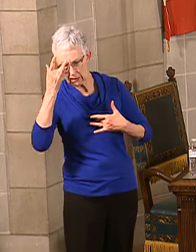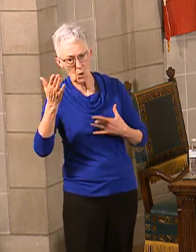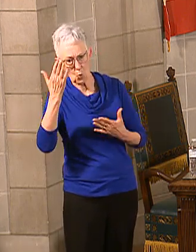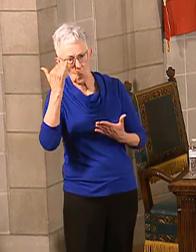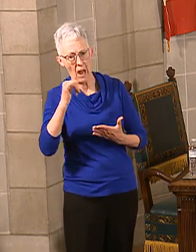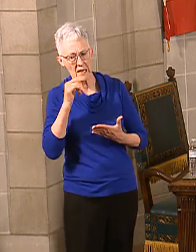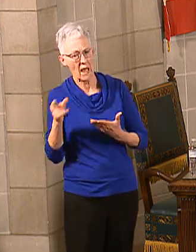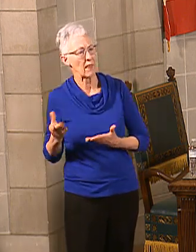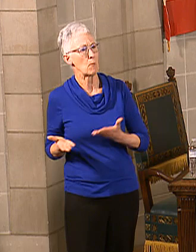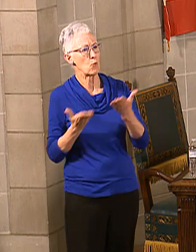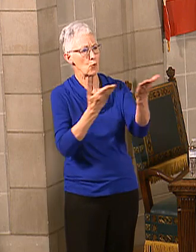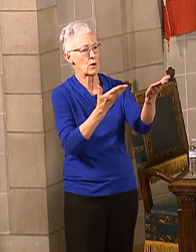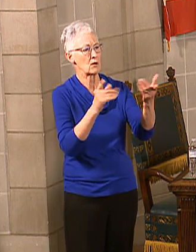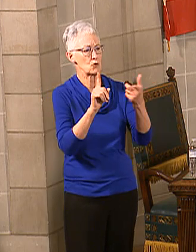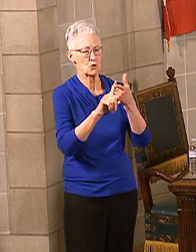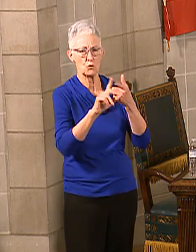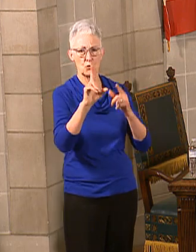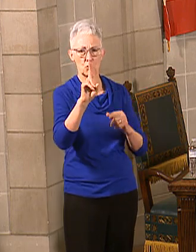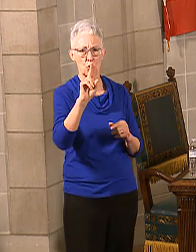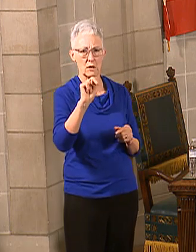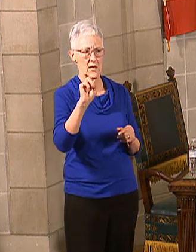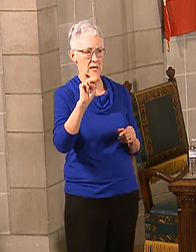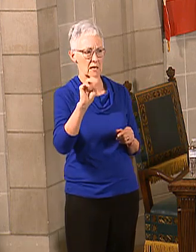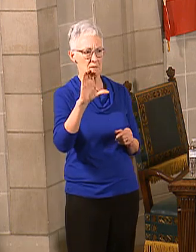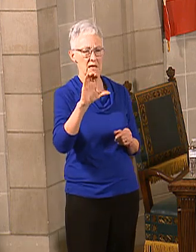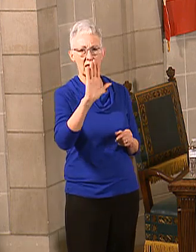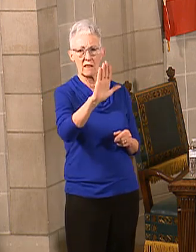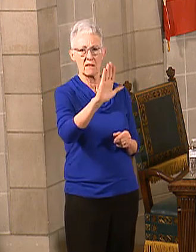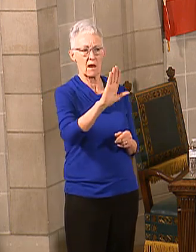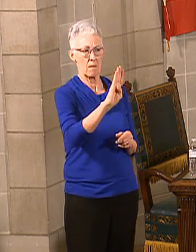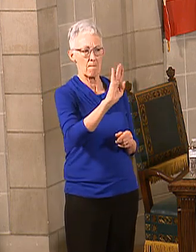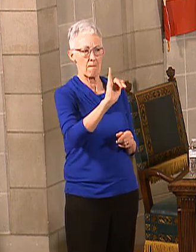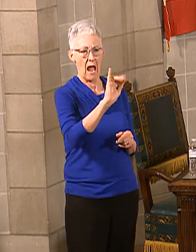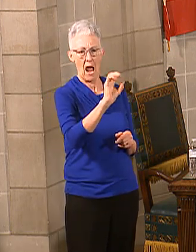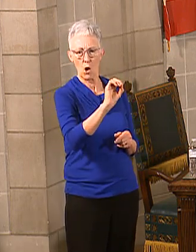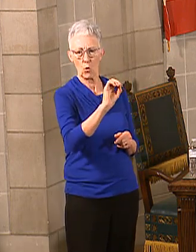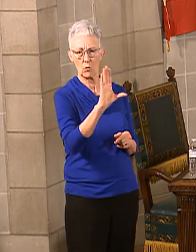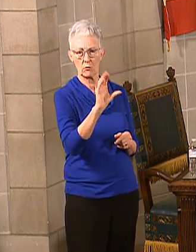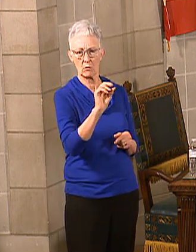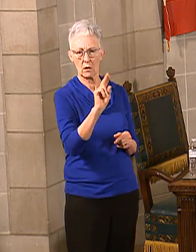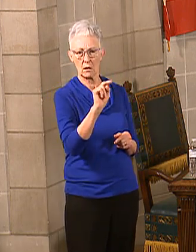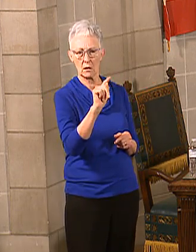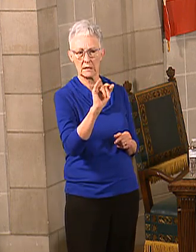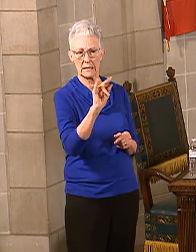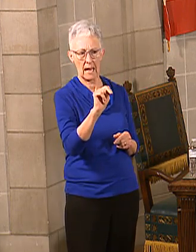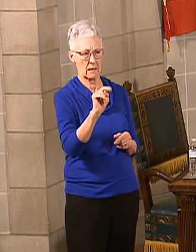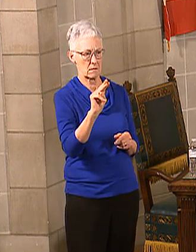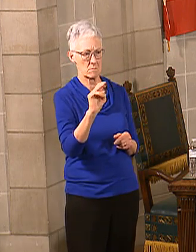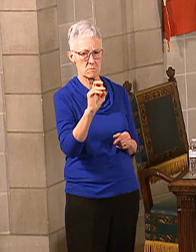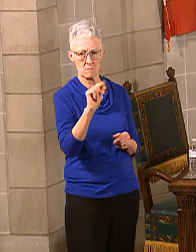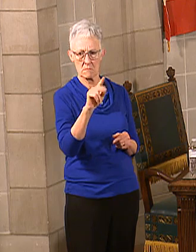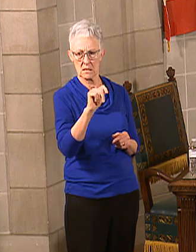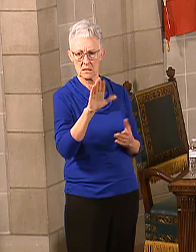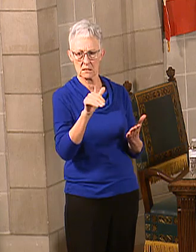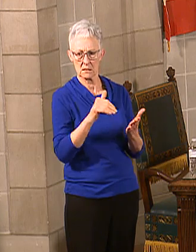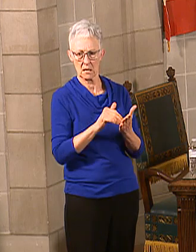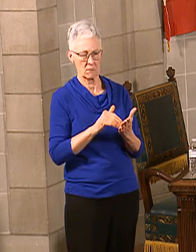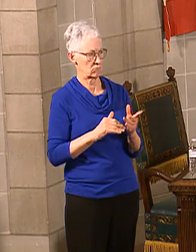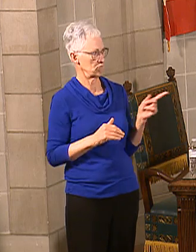hospitals are capable, and Dr. Anton, jump in up here if I say anything that goes wrong. But I think our hospitals are capable of taking care of people who